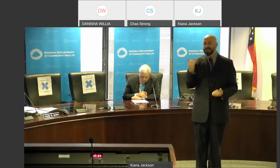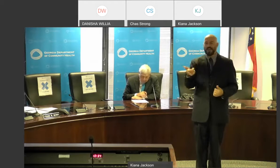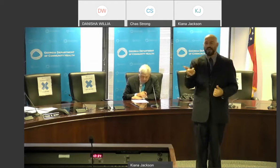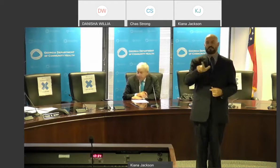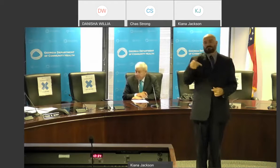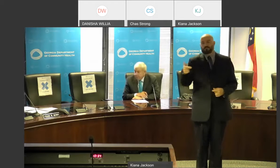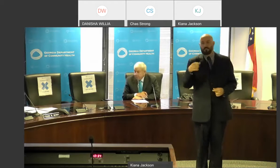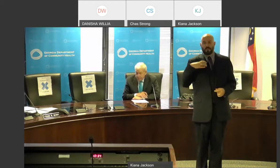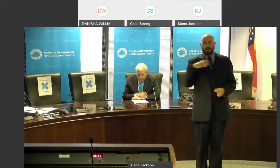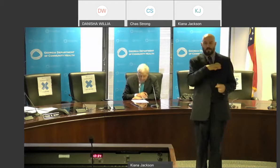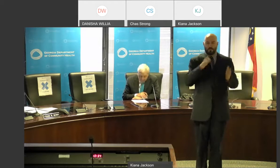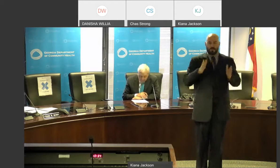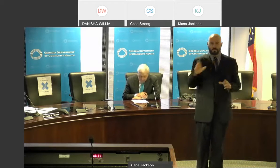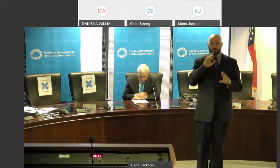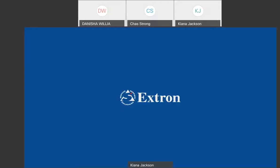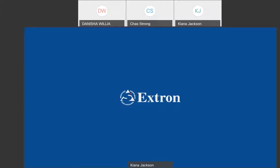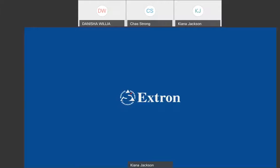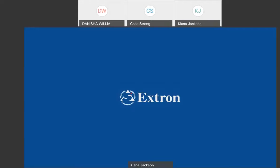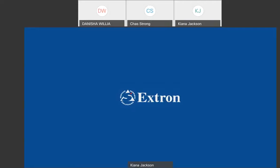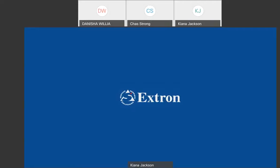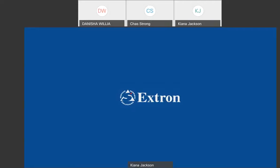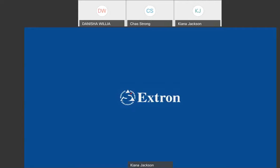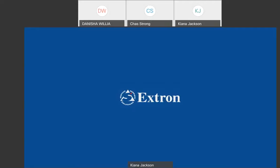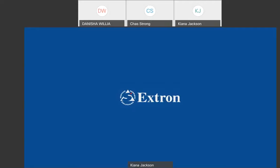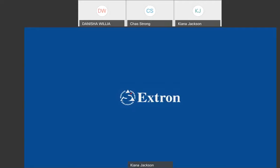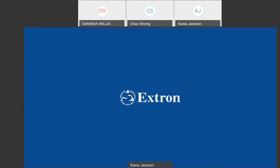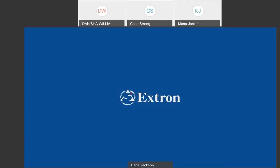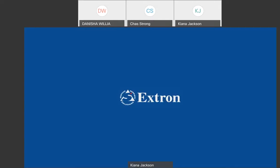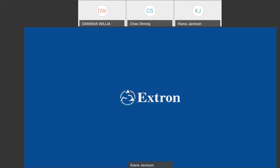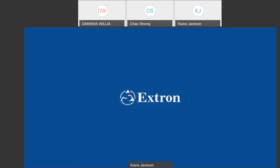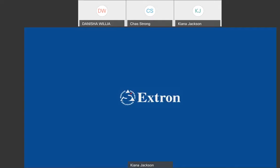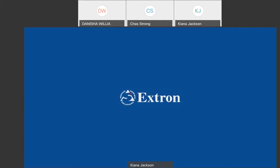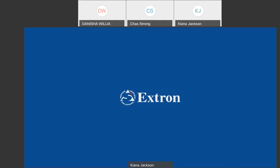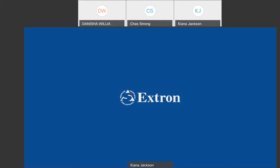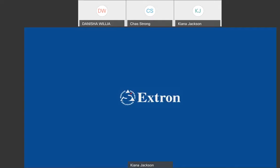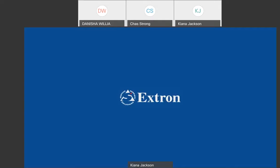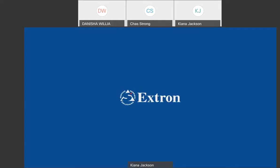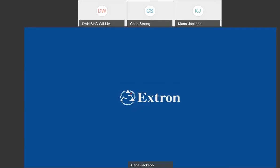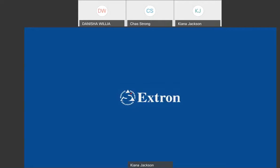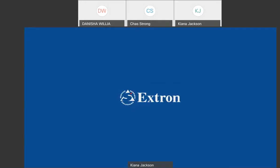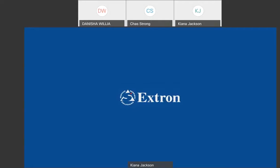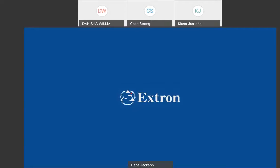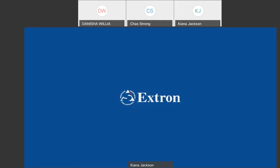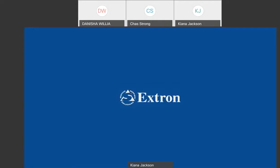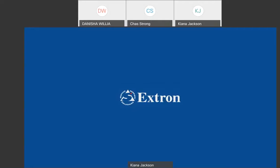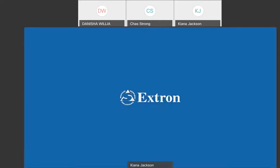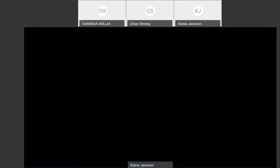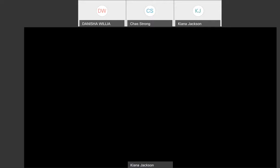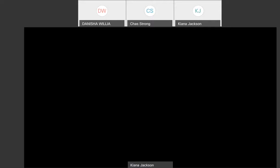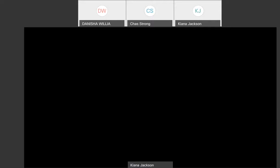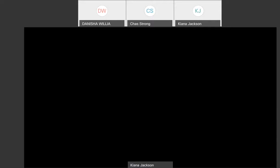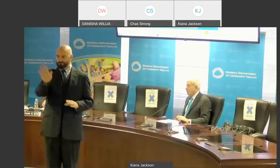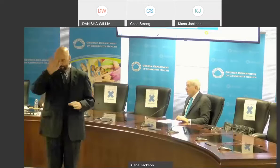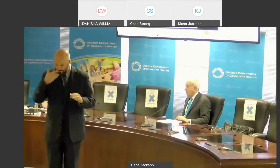Berry. Good morning, Mr. Chairman and members of the board. They say that repetition is the key to good